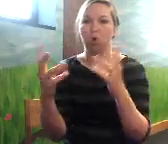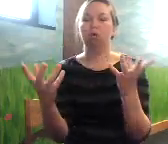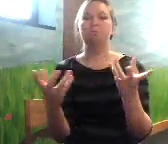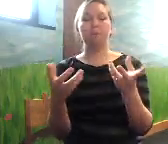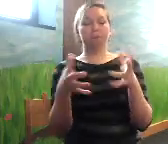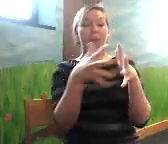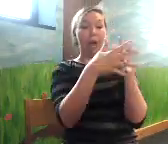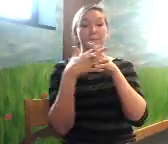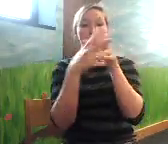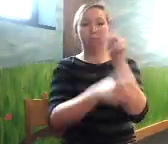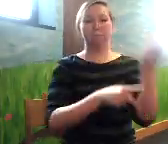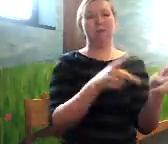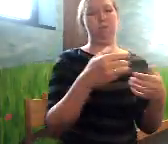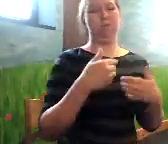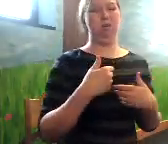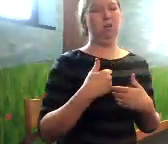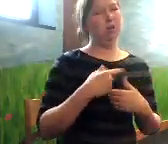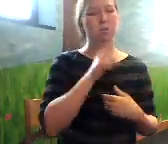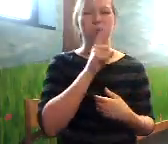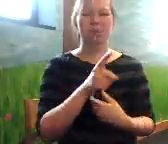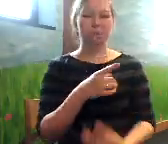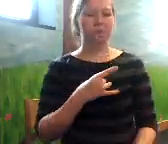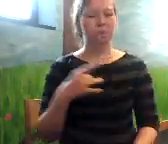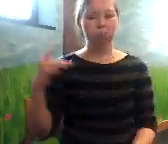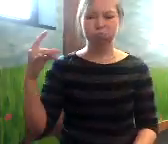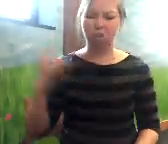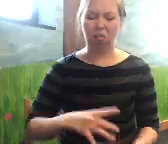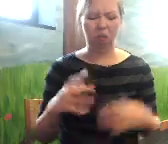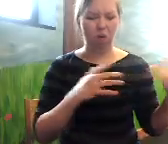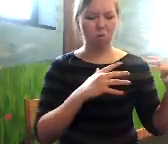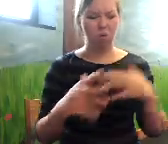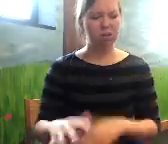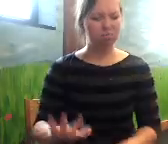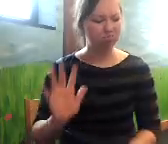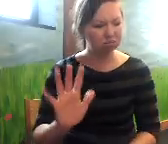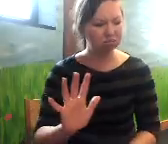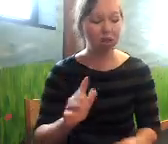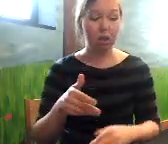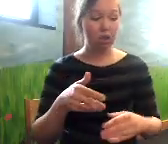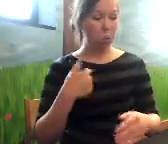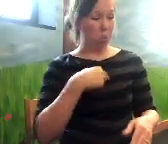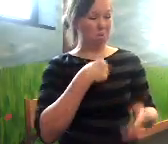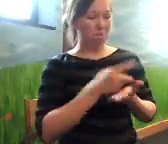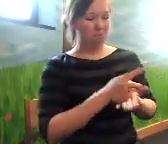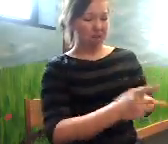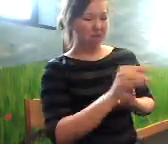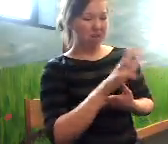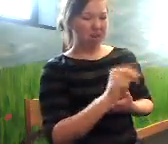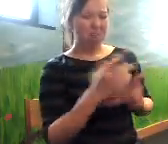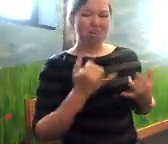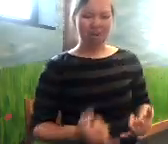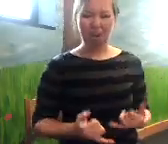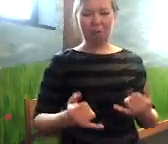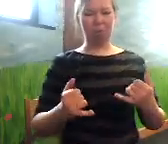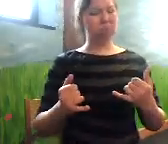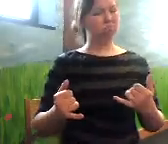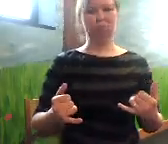very strong distaste for war in its mouth after failure in Vietnam. So